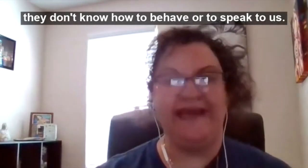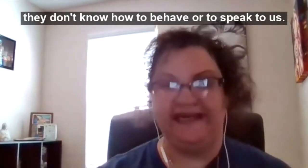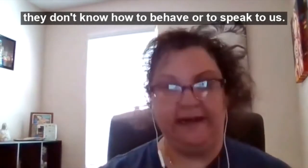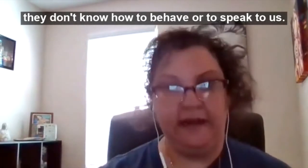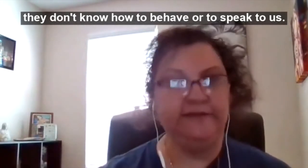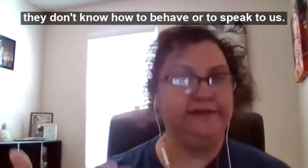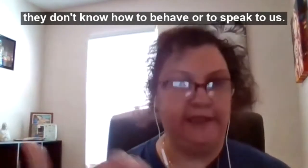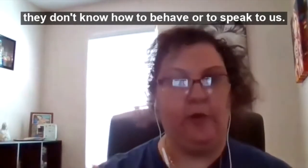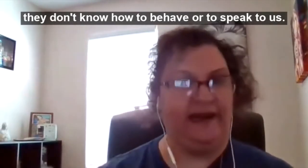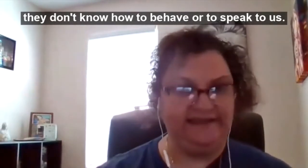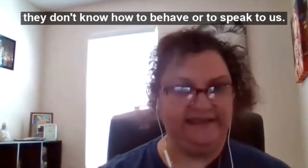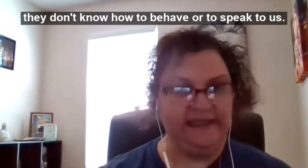speak to us.